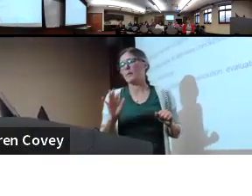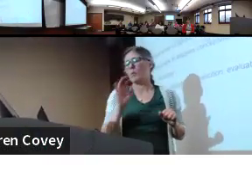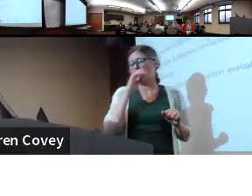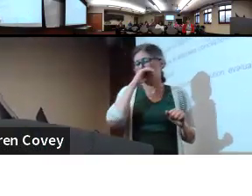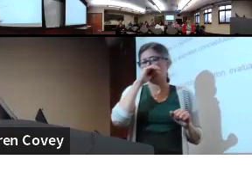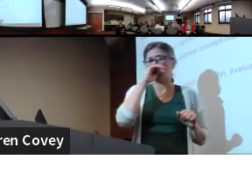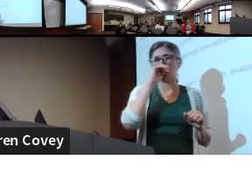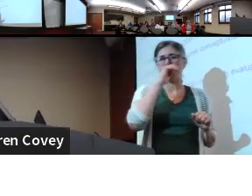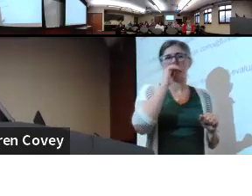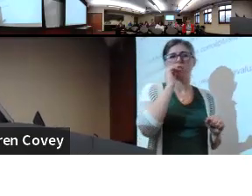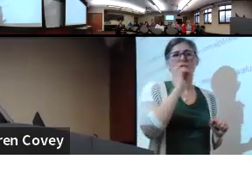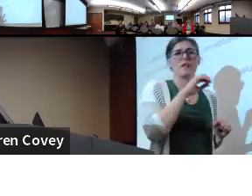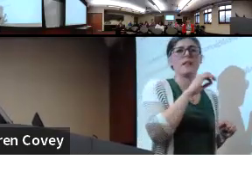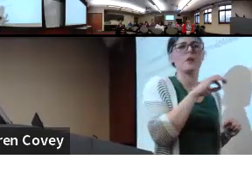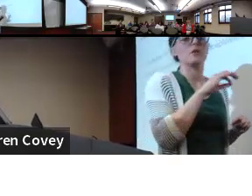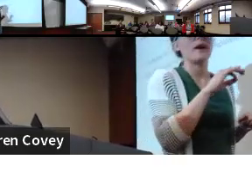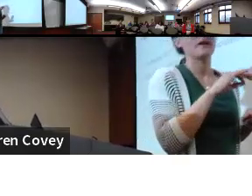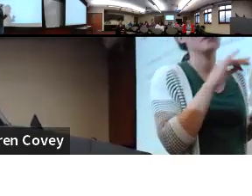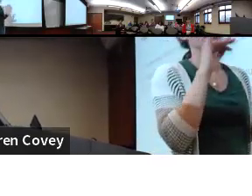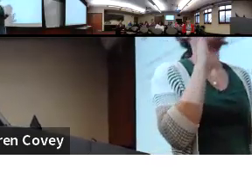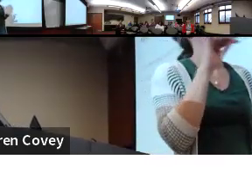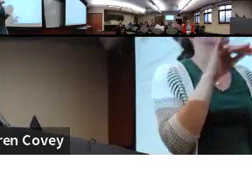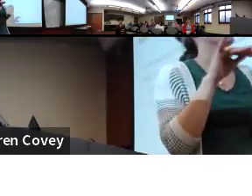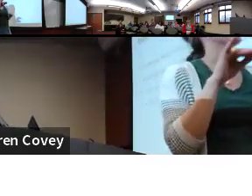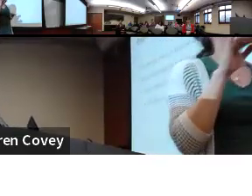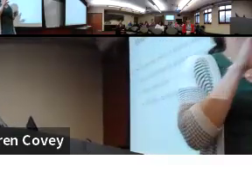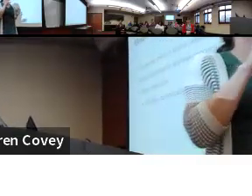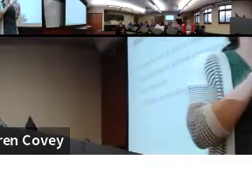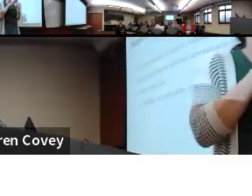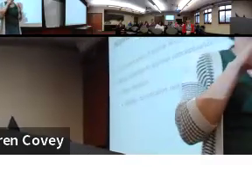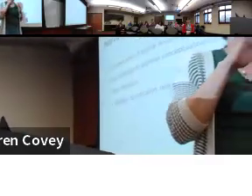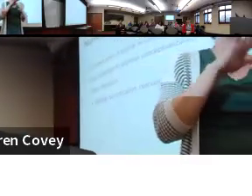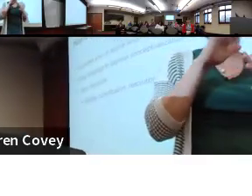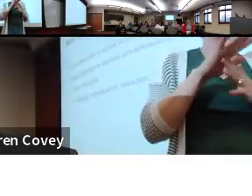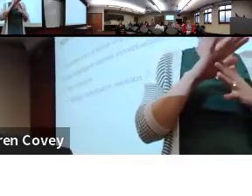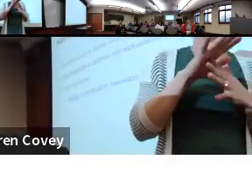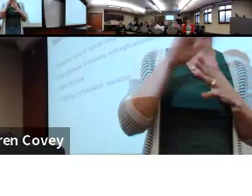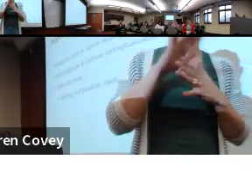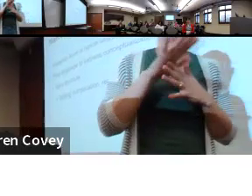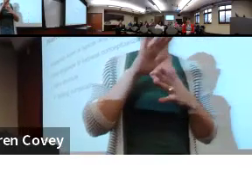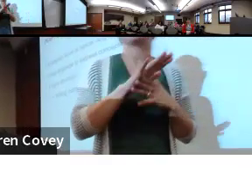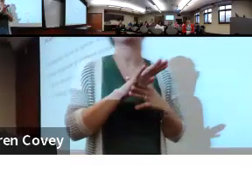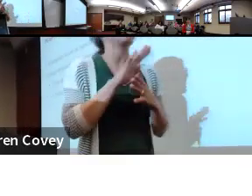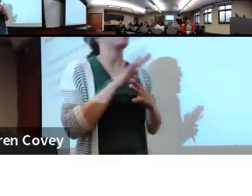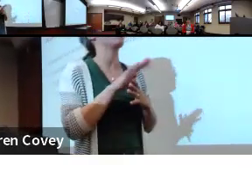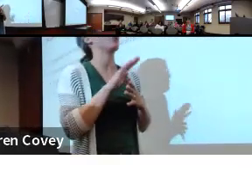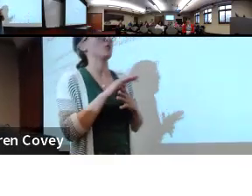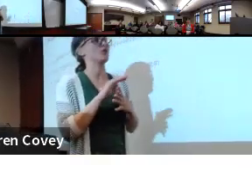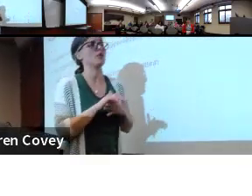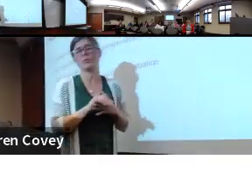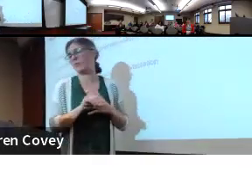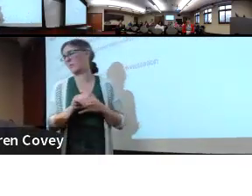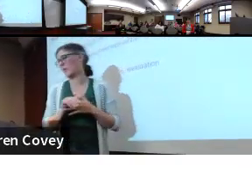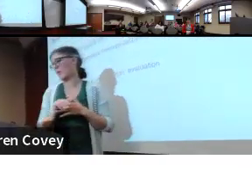So what I'm gonna talk to you about is a study that looked at narratives from 5 deaf adults who learned language after